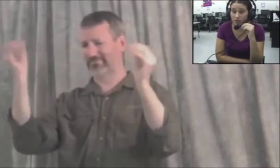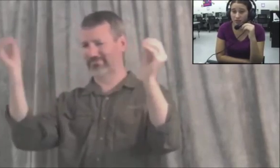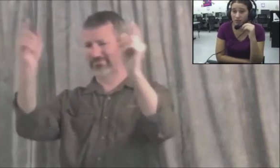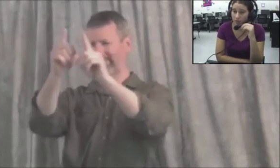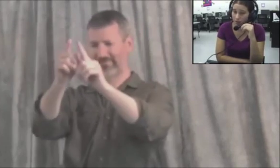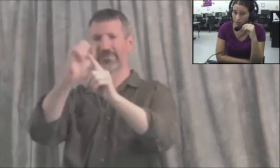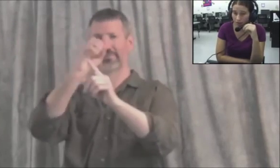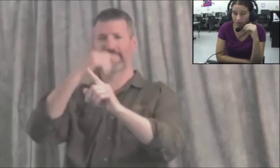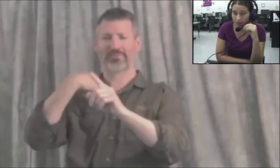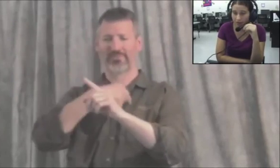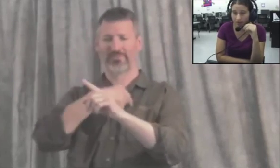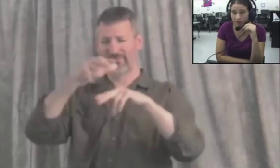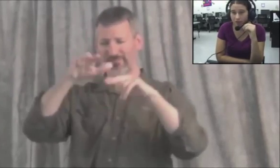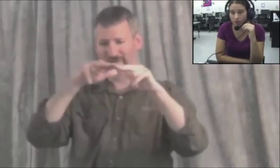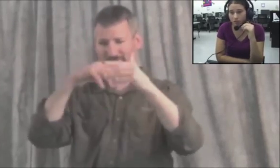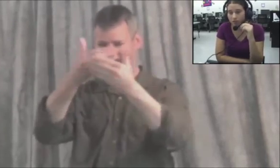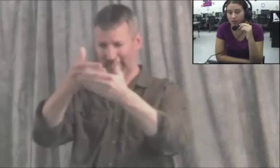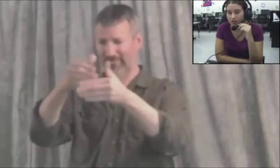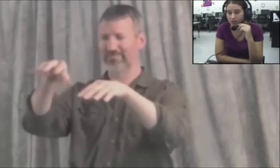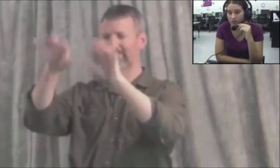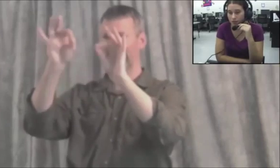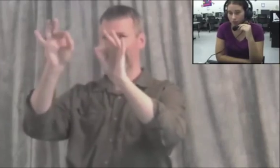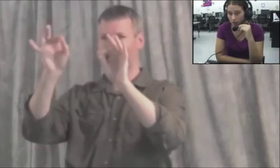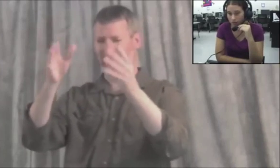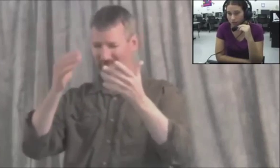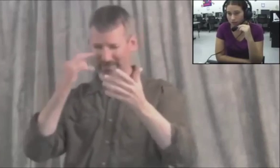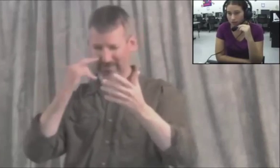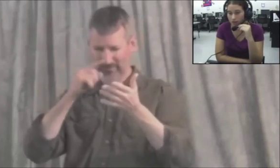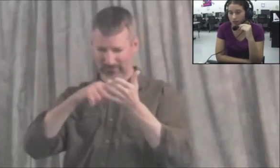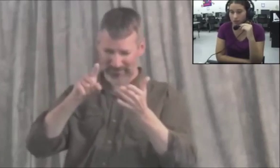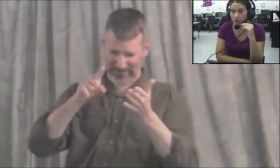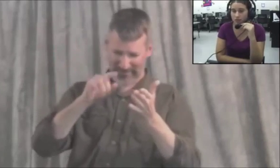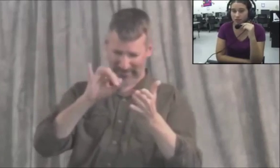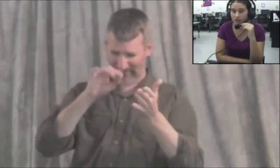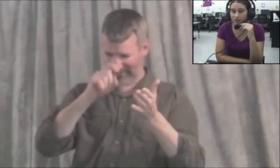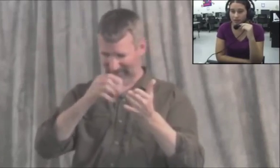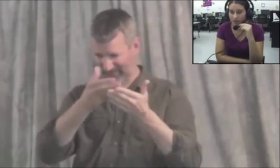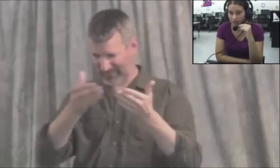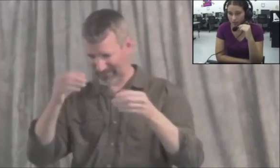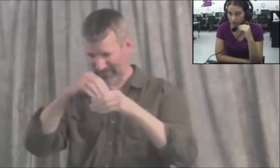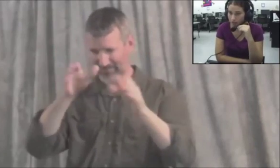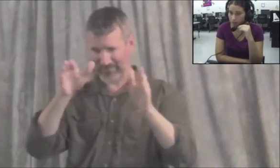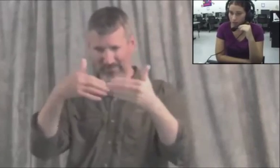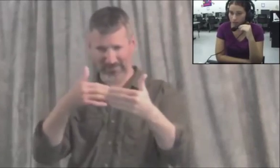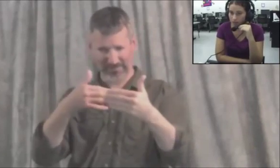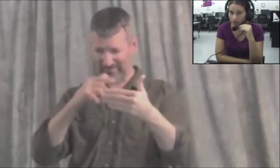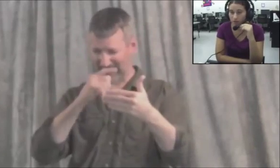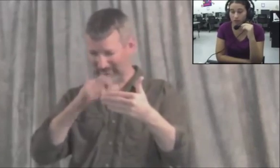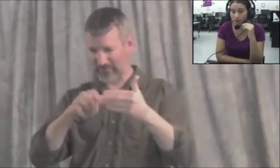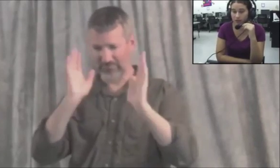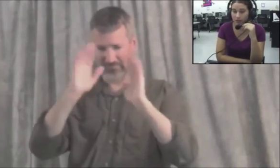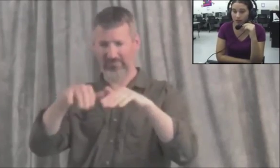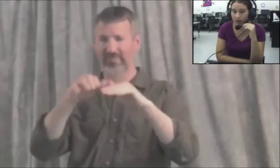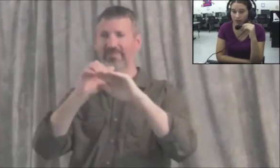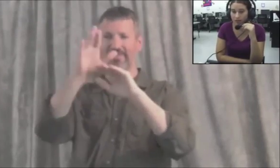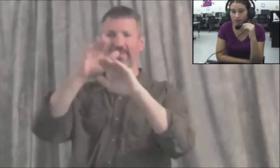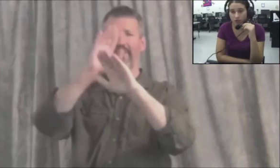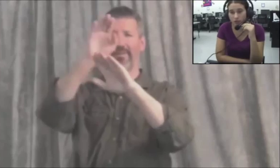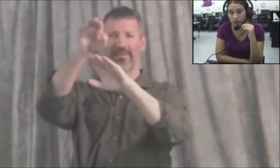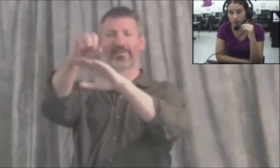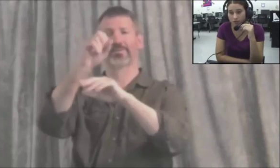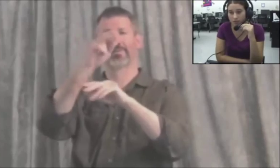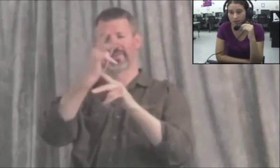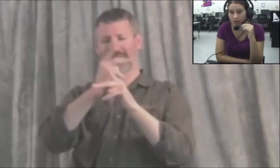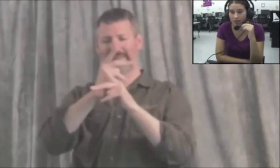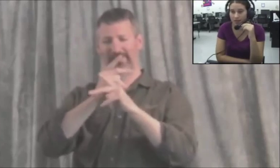you don't need right away. So you put it into the box and ship it to the different destination points. So when you need the items, you